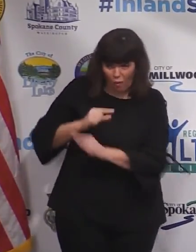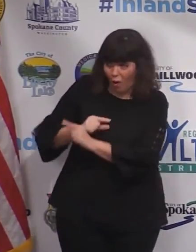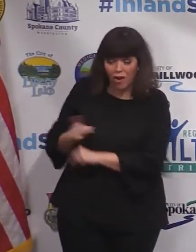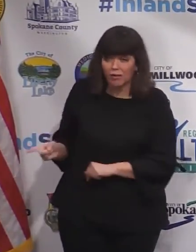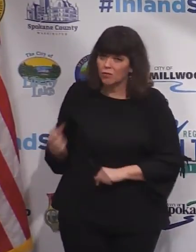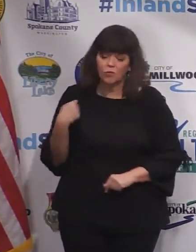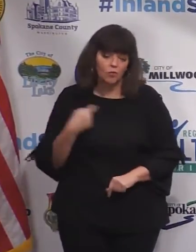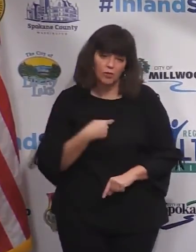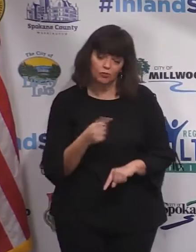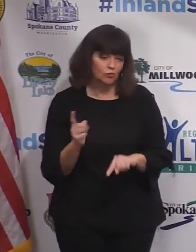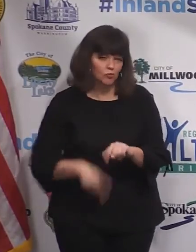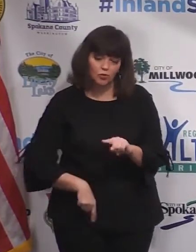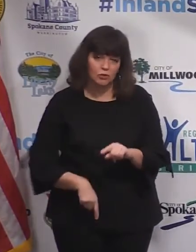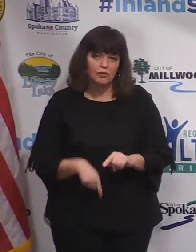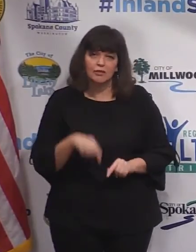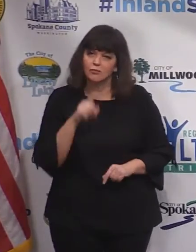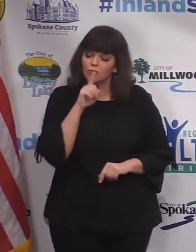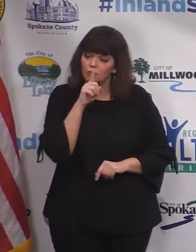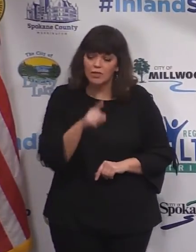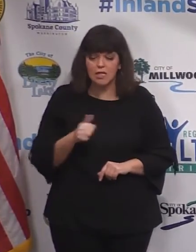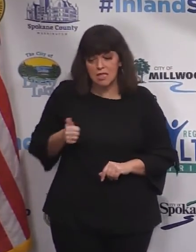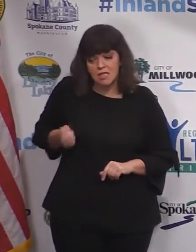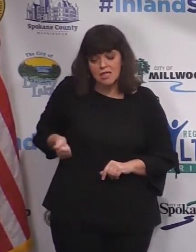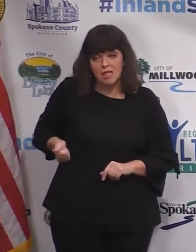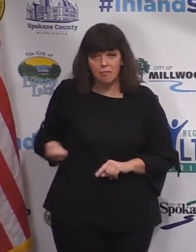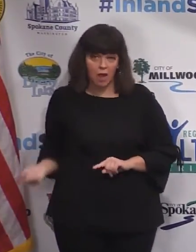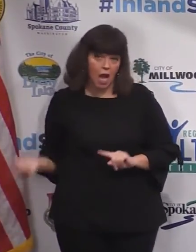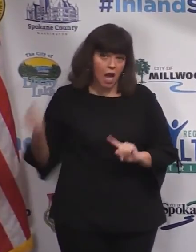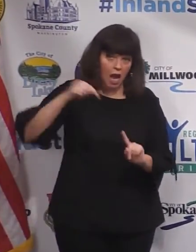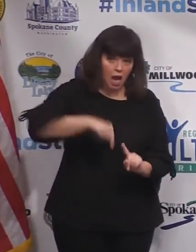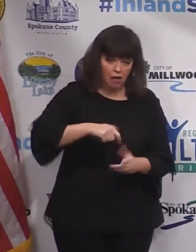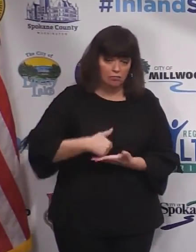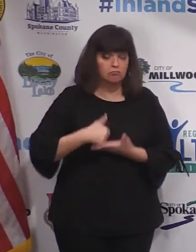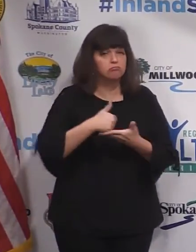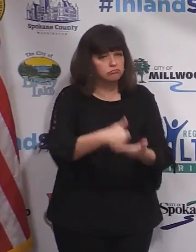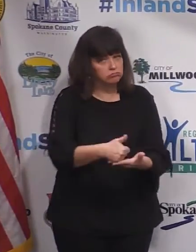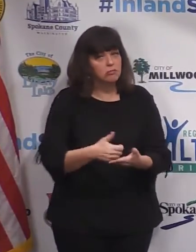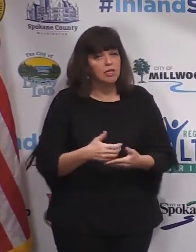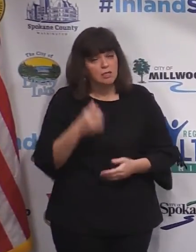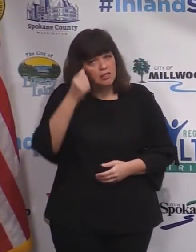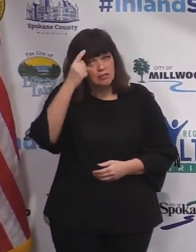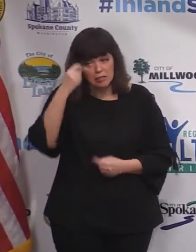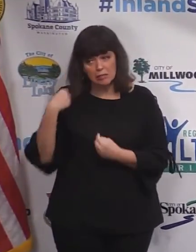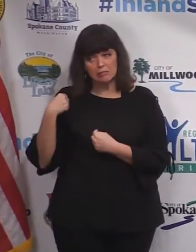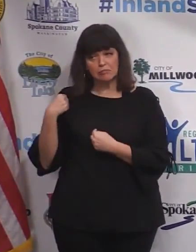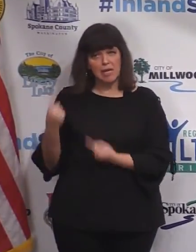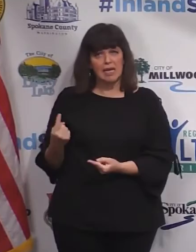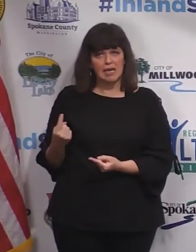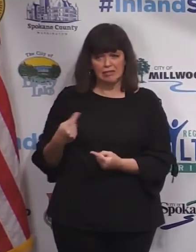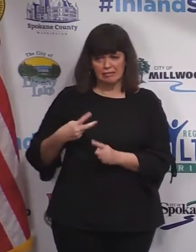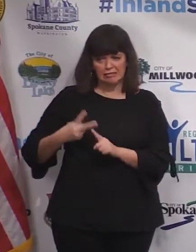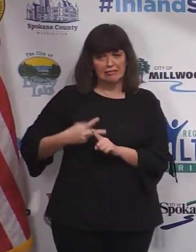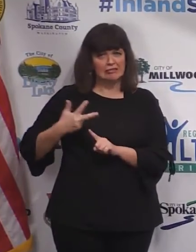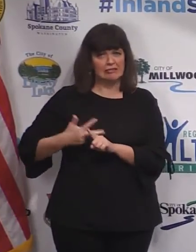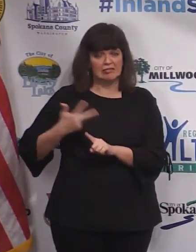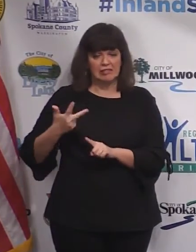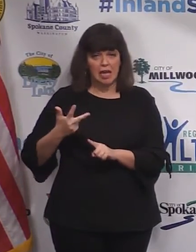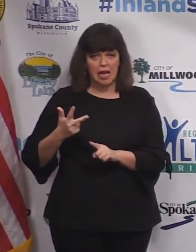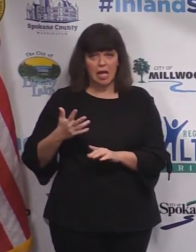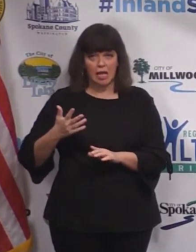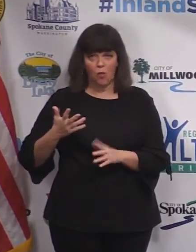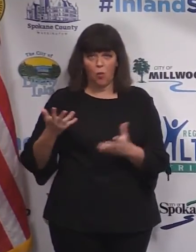to access as this food supply chain has been altered over the past several months. In ordinary